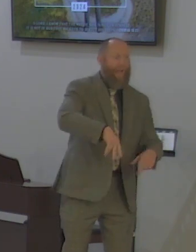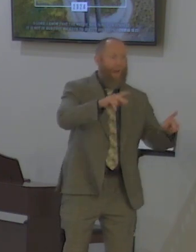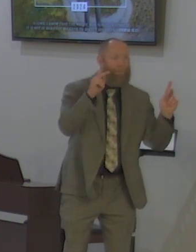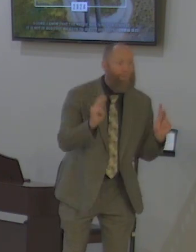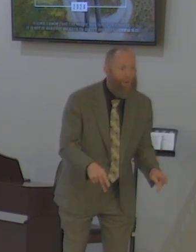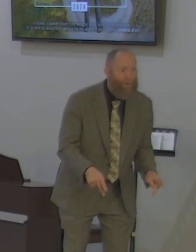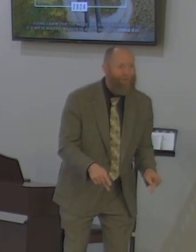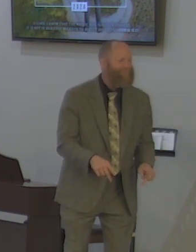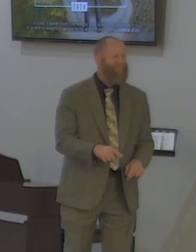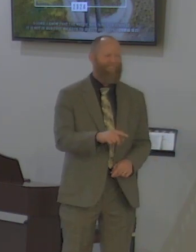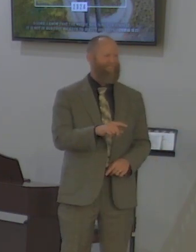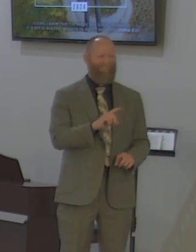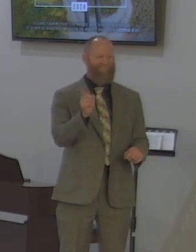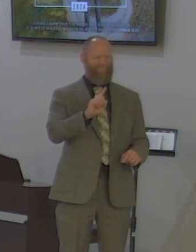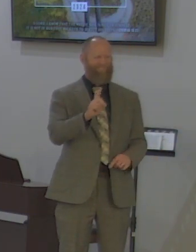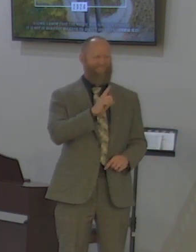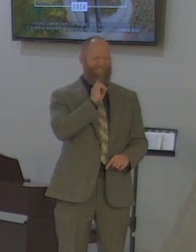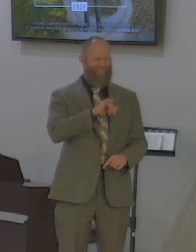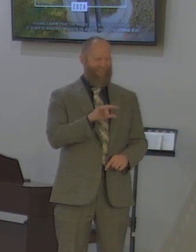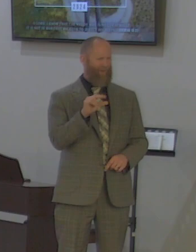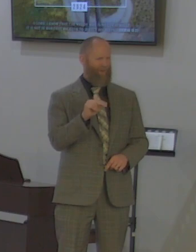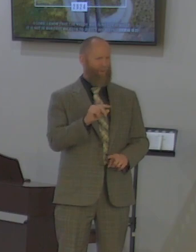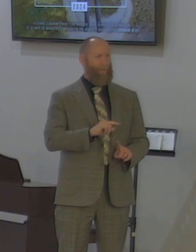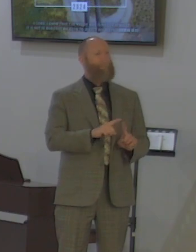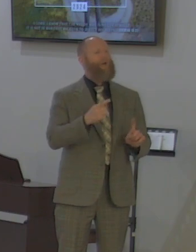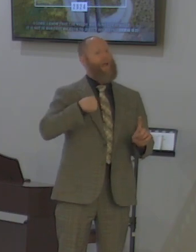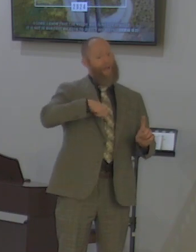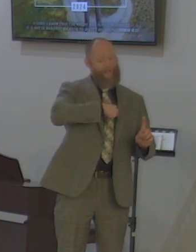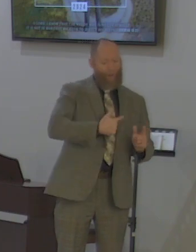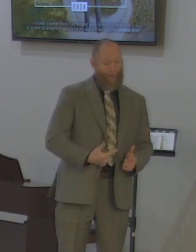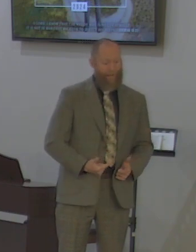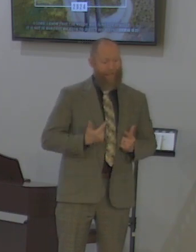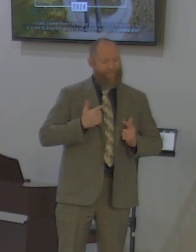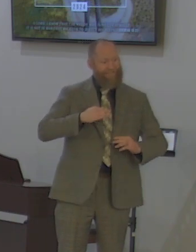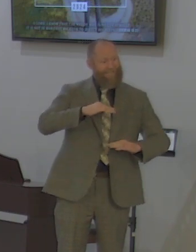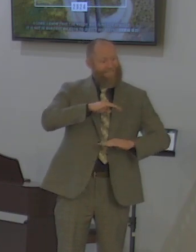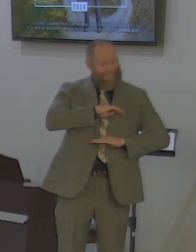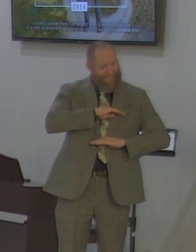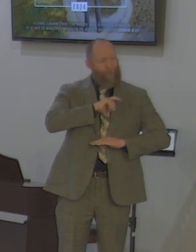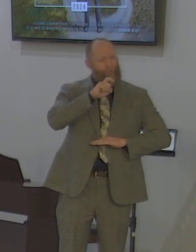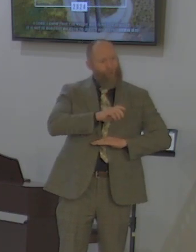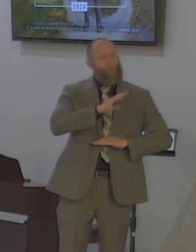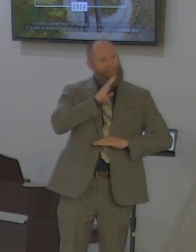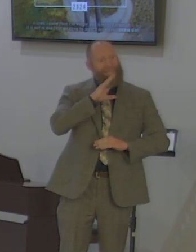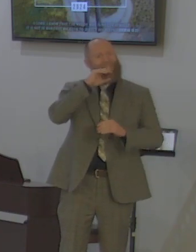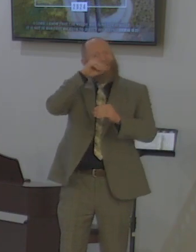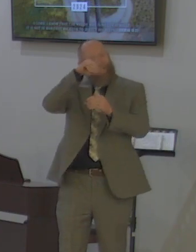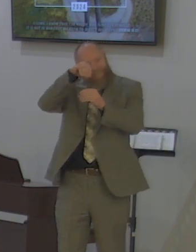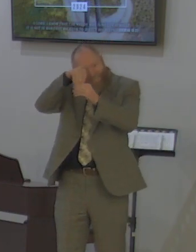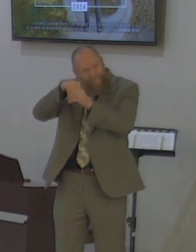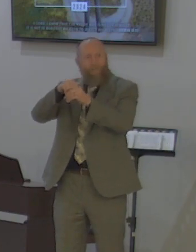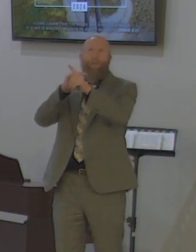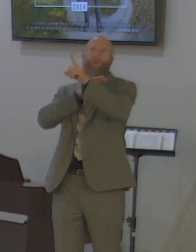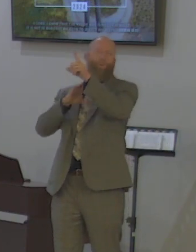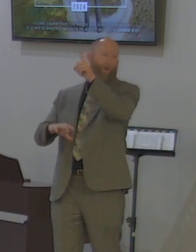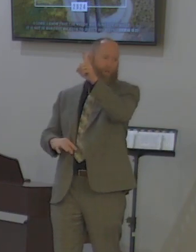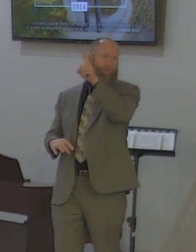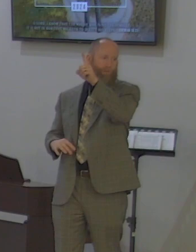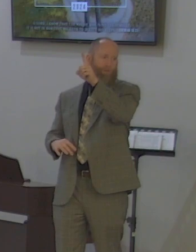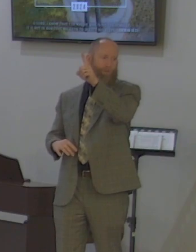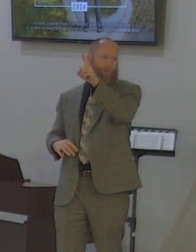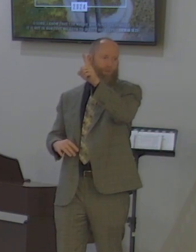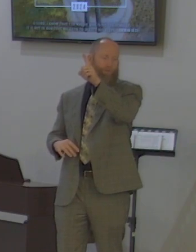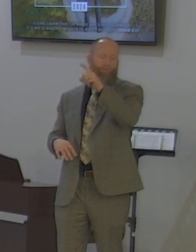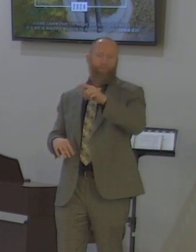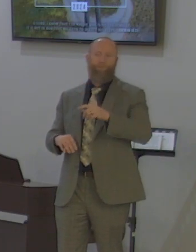lives of contentment in Jesus Christ. So what is contentment? Well, we probably all know, but let me just read you something from a book. That